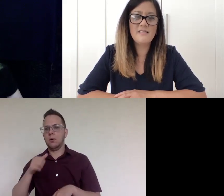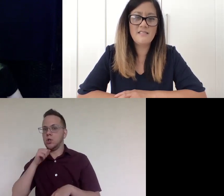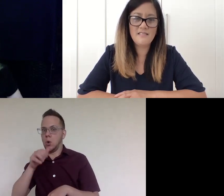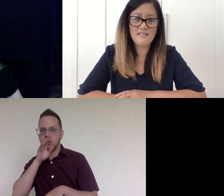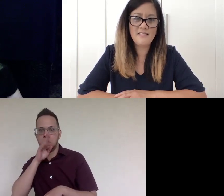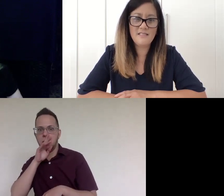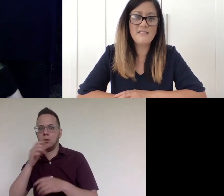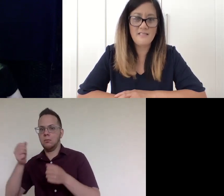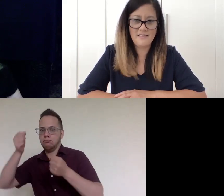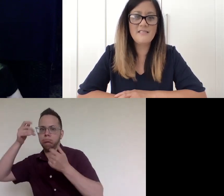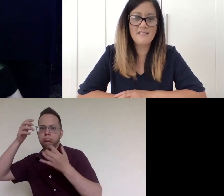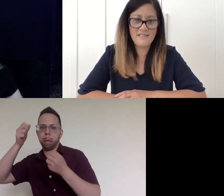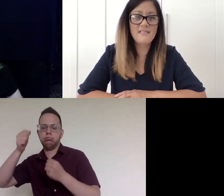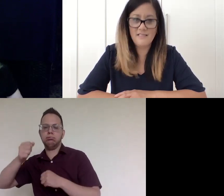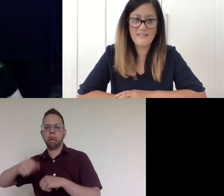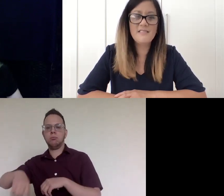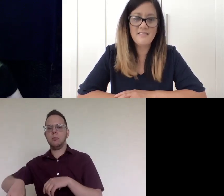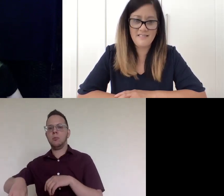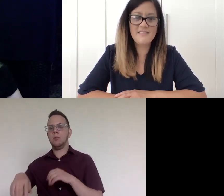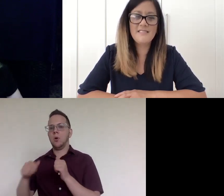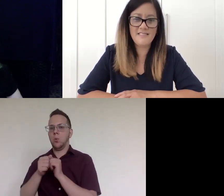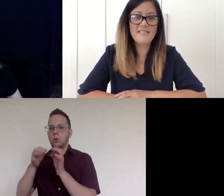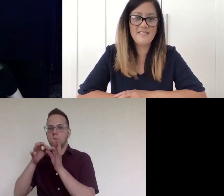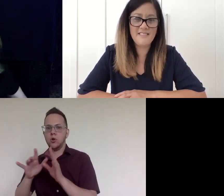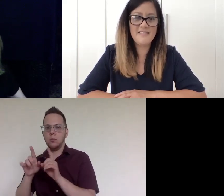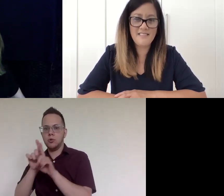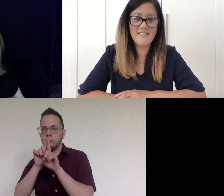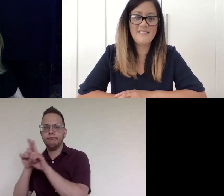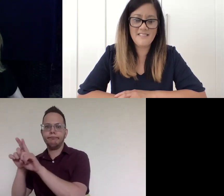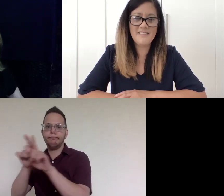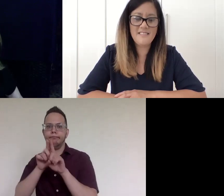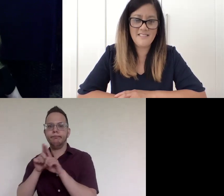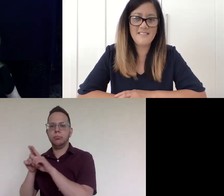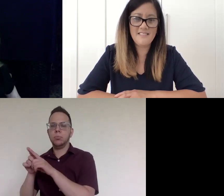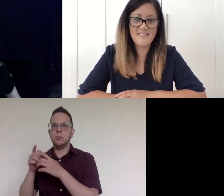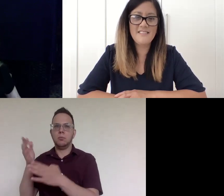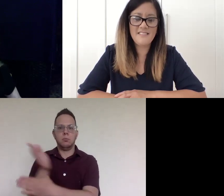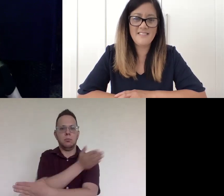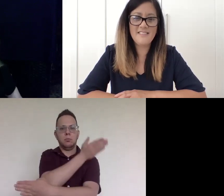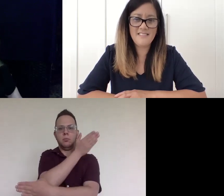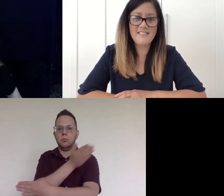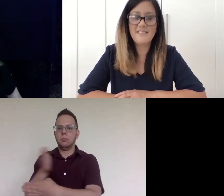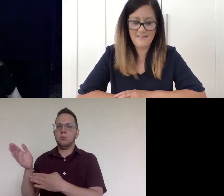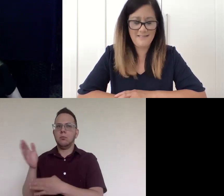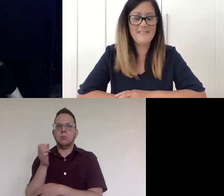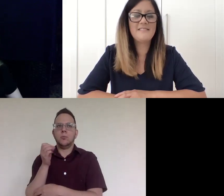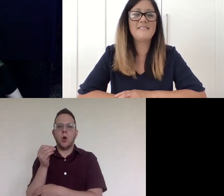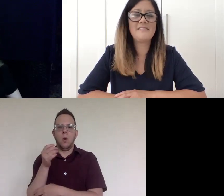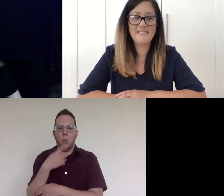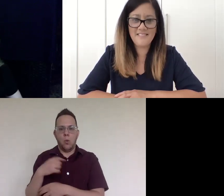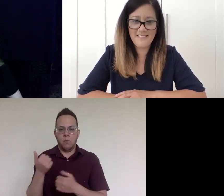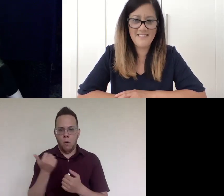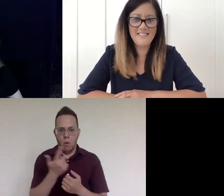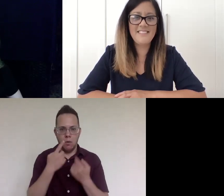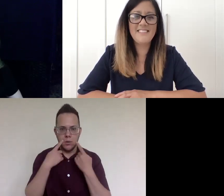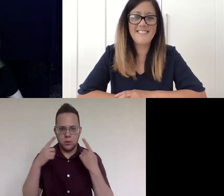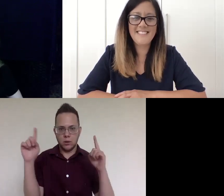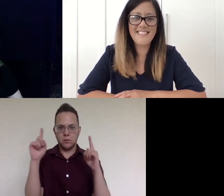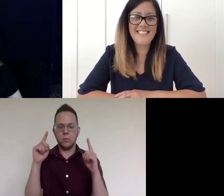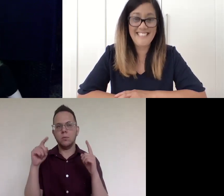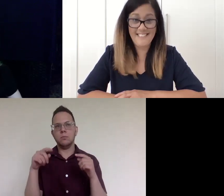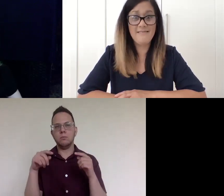be fairly easy, and then you may have other deaf people who do not speak at all and use American Sign Language and prefer to use an